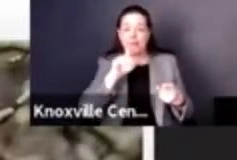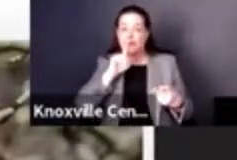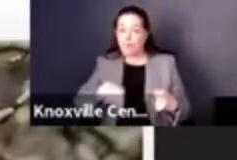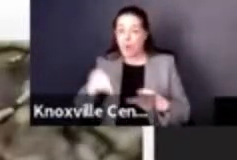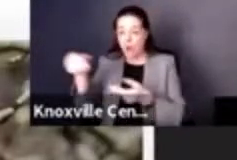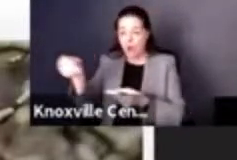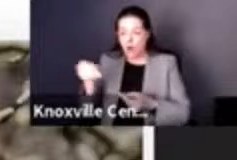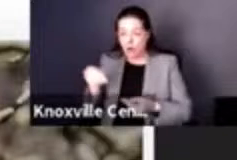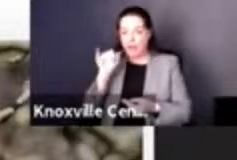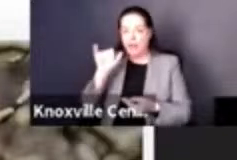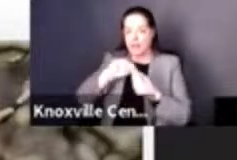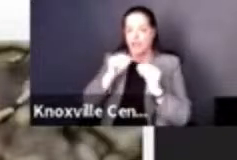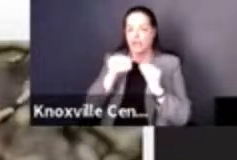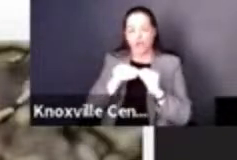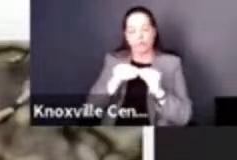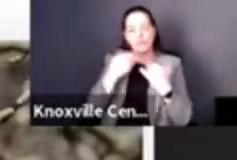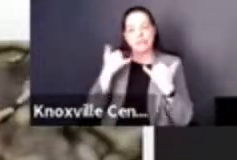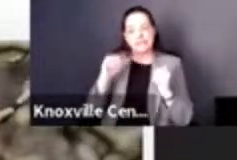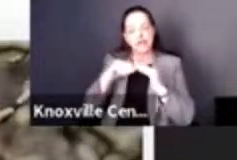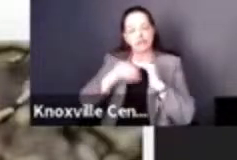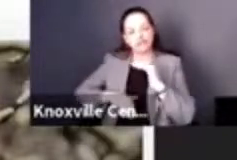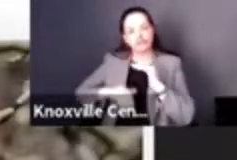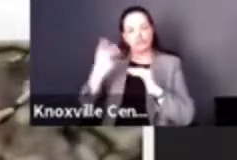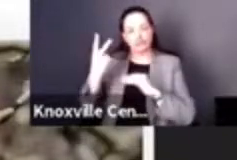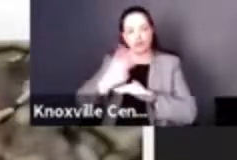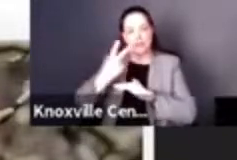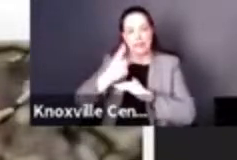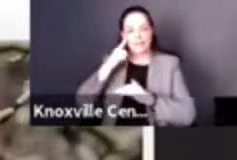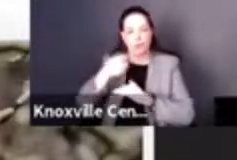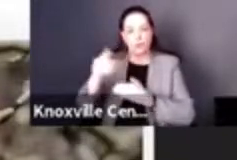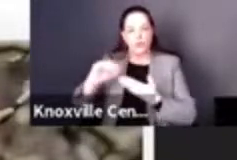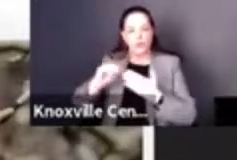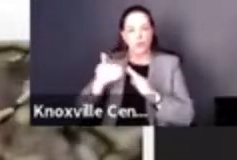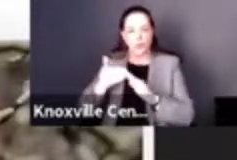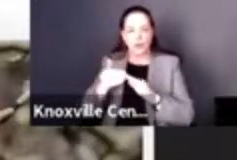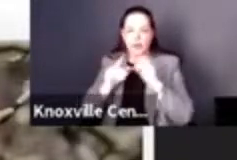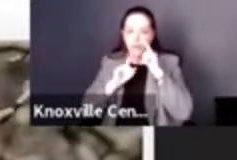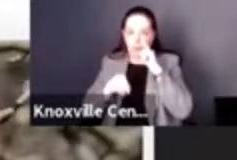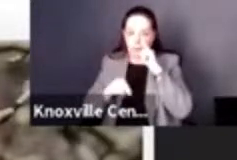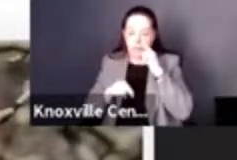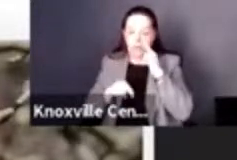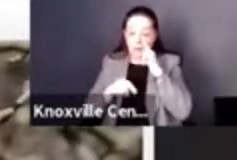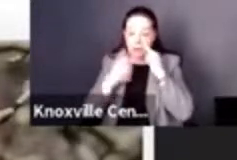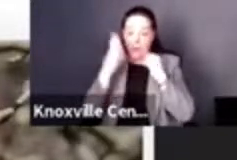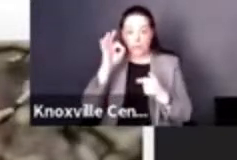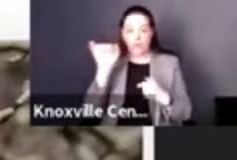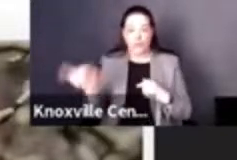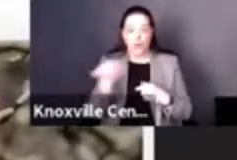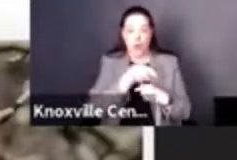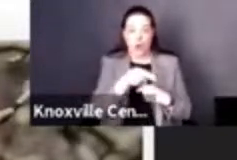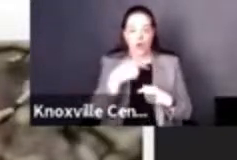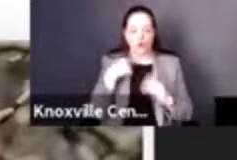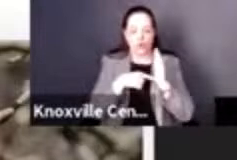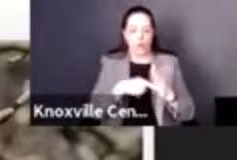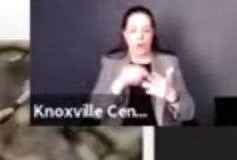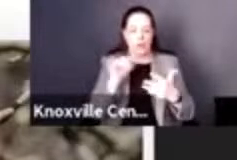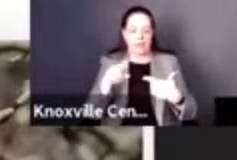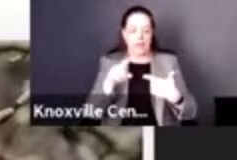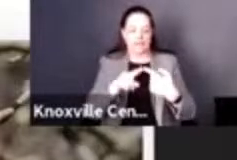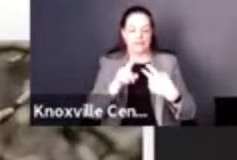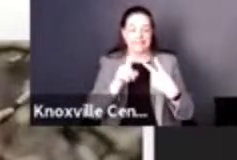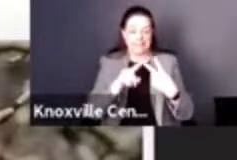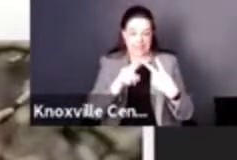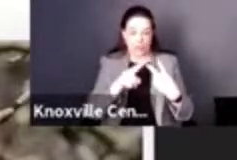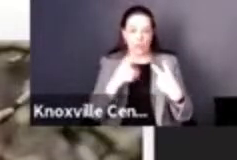number continues to be consistent at less than 2 days for the community. Because of these factors, we are representing this benchmark as